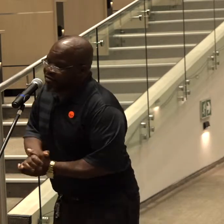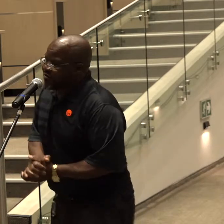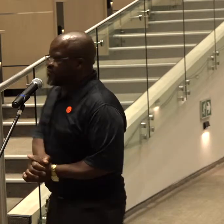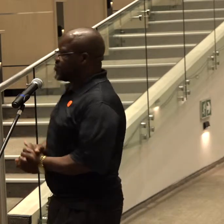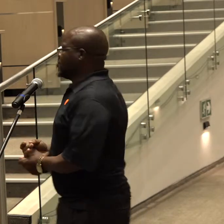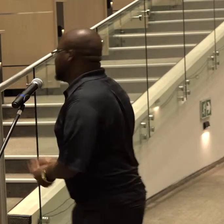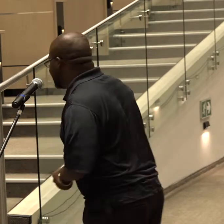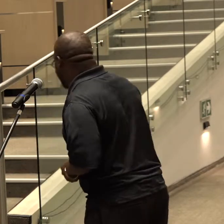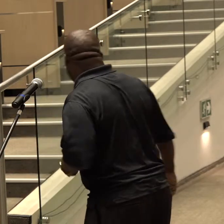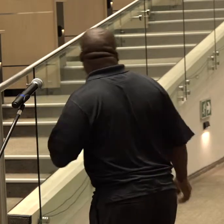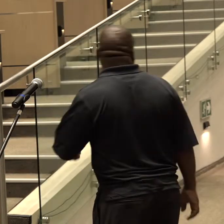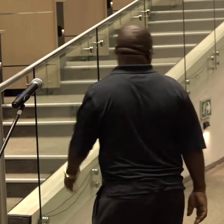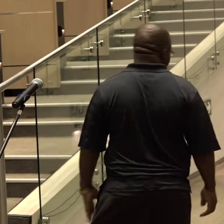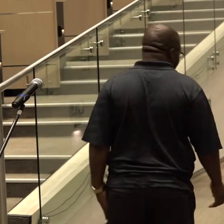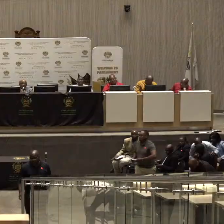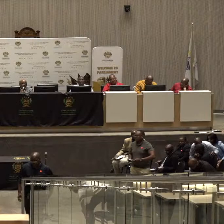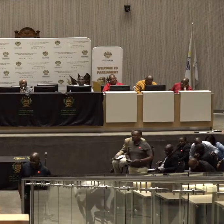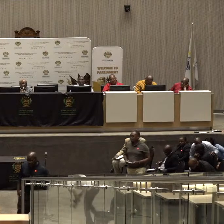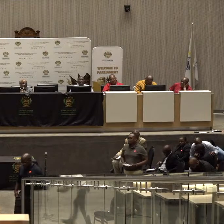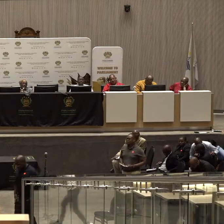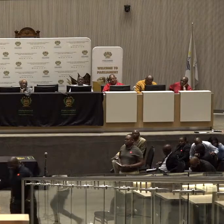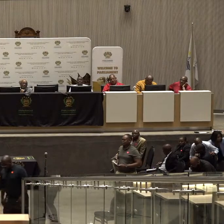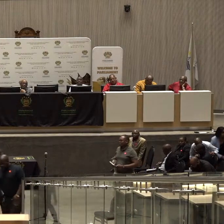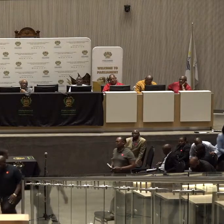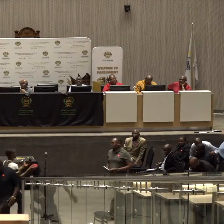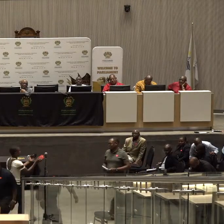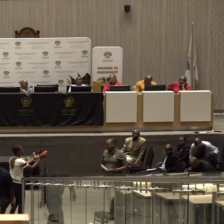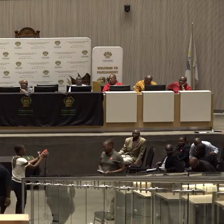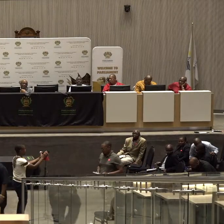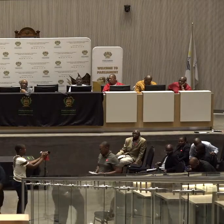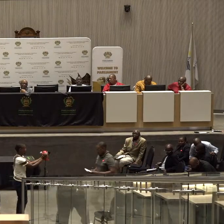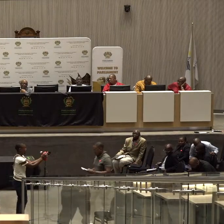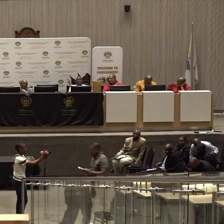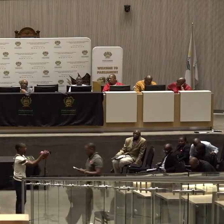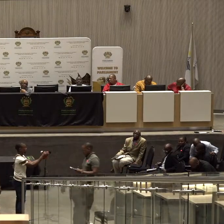never I'm in vanish